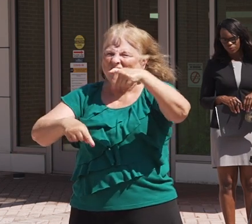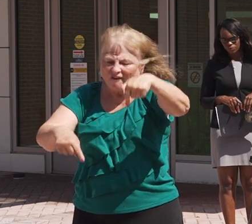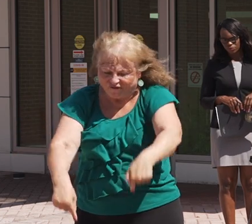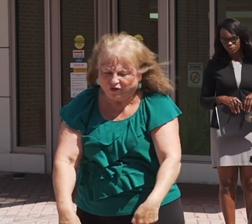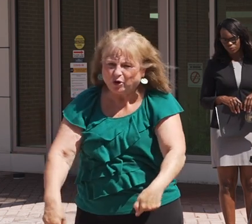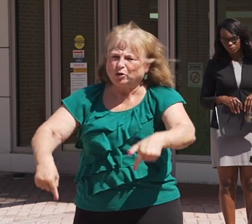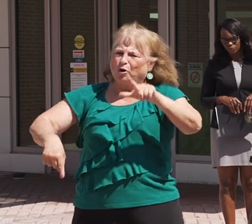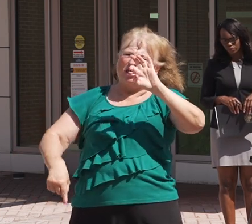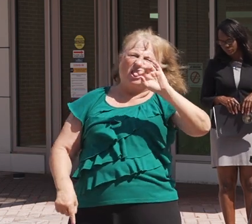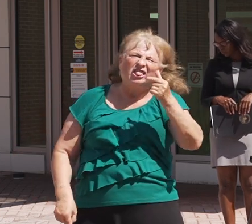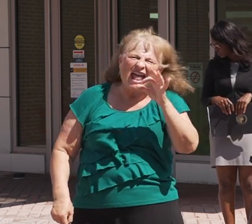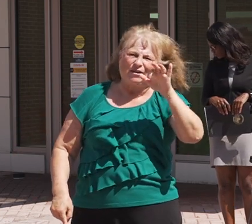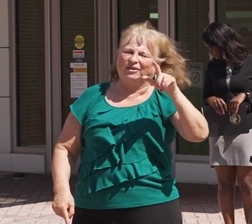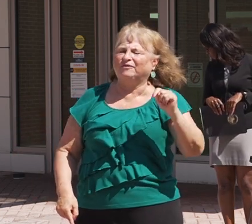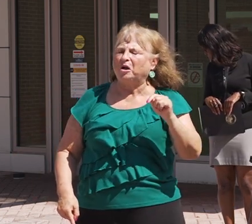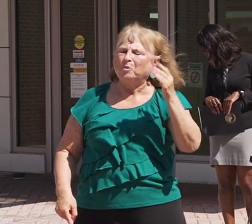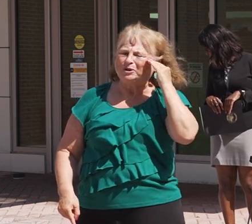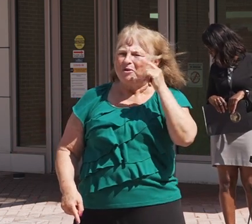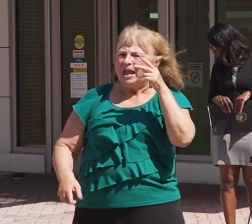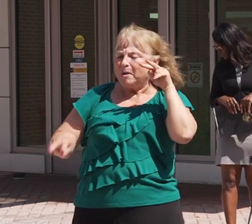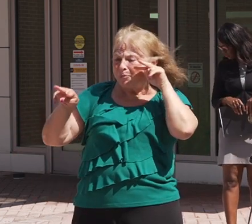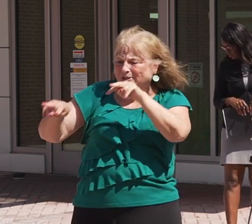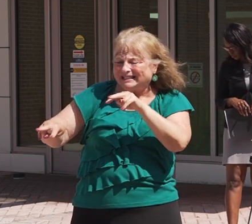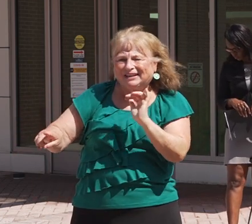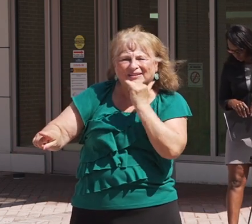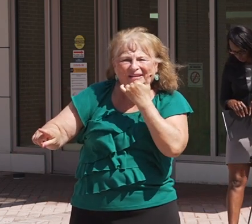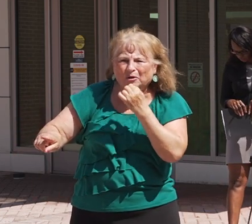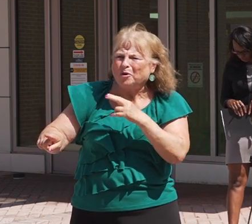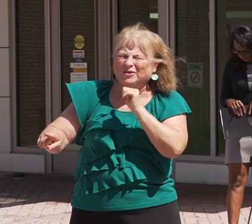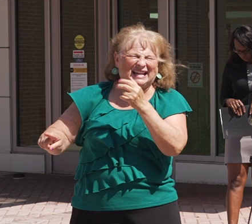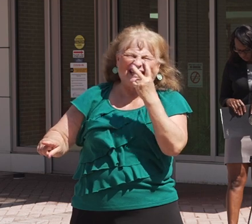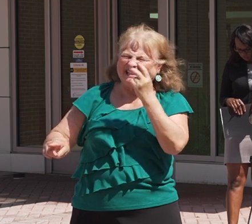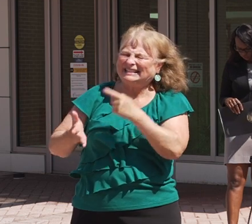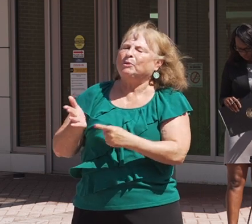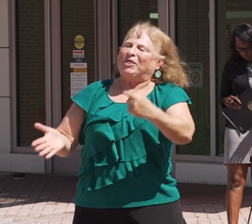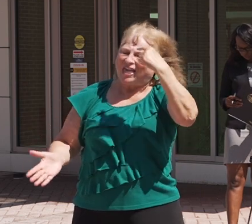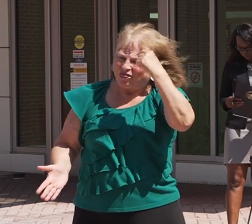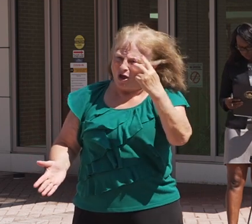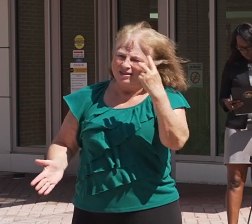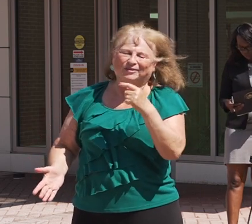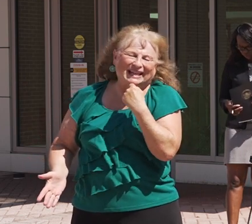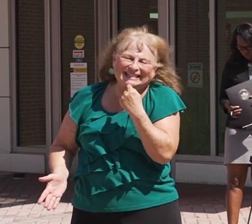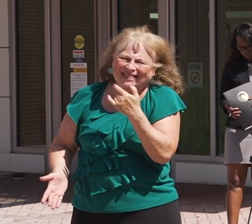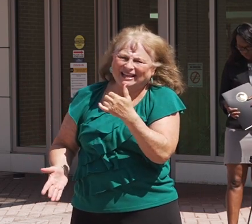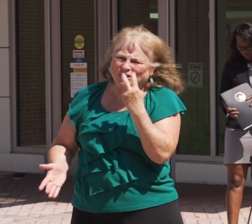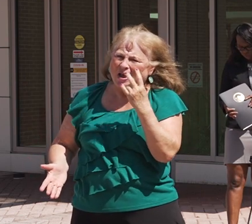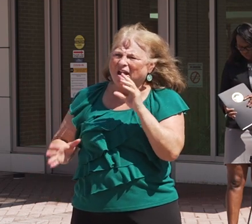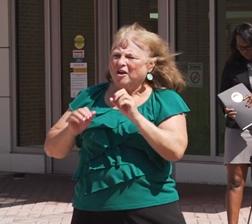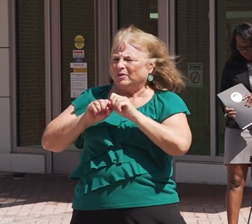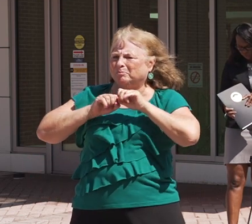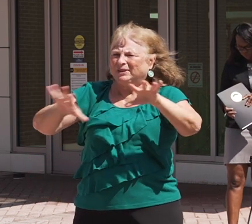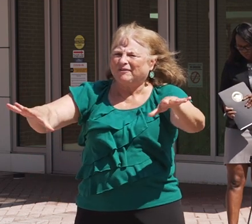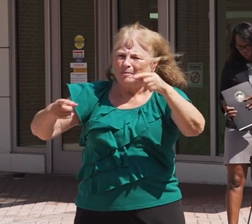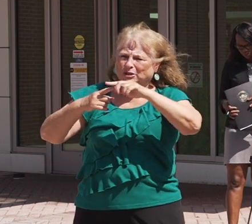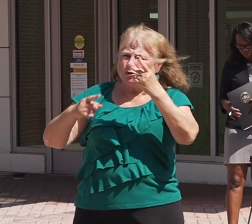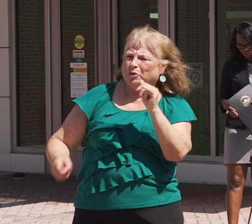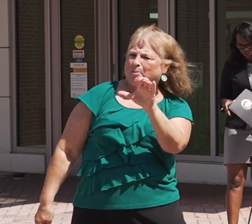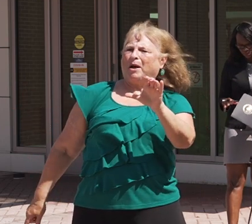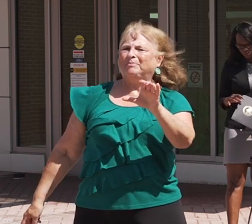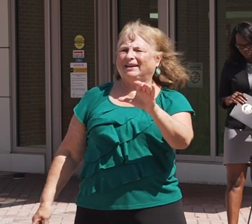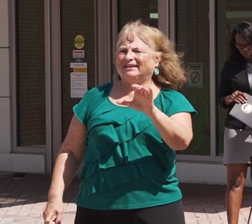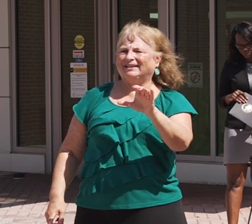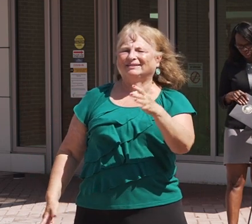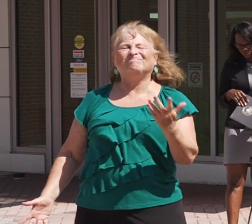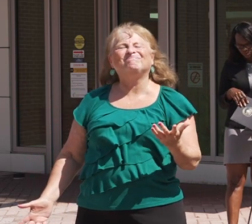or the leg, we know that either they perceived it incorrectly or they didn't see what they said they saw. If we put the information out to the public,